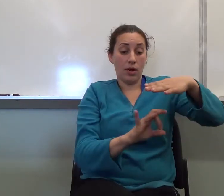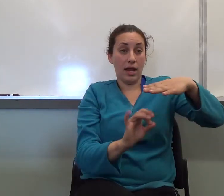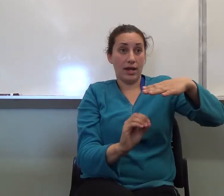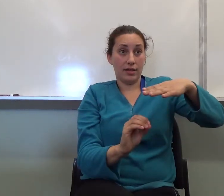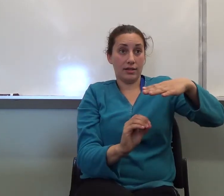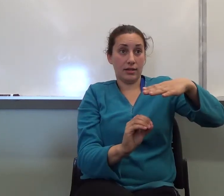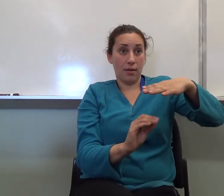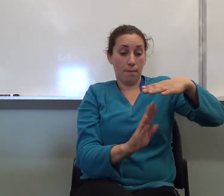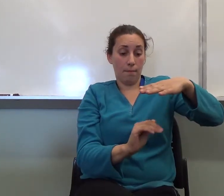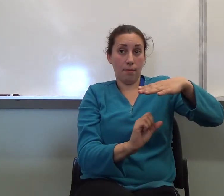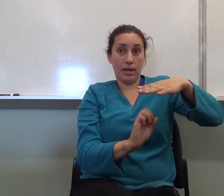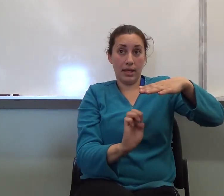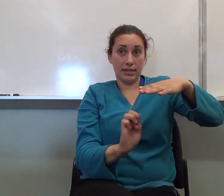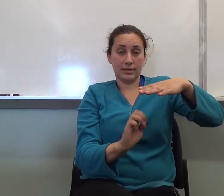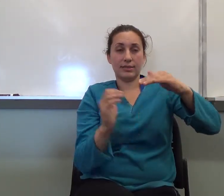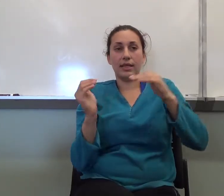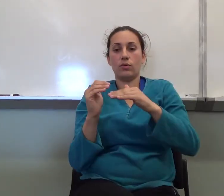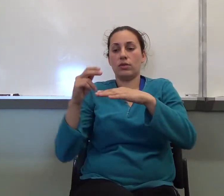to P, 30, over 100.